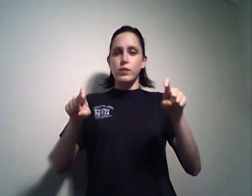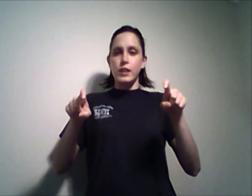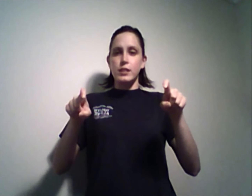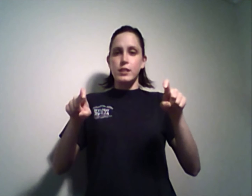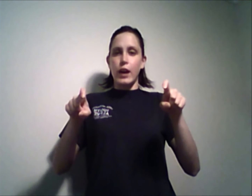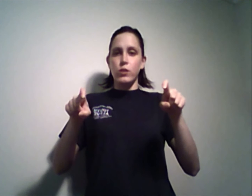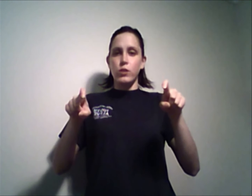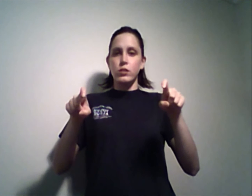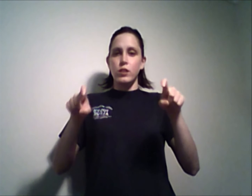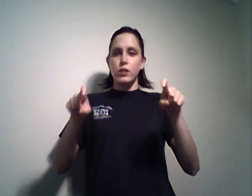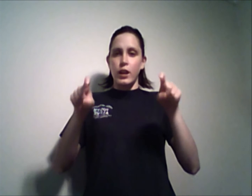face down.